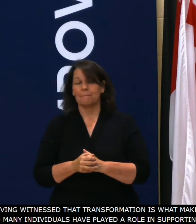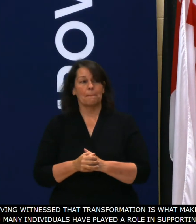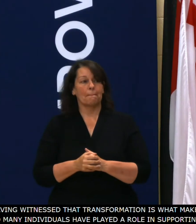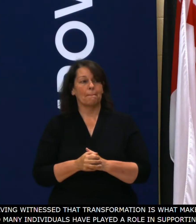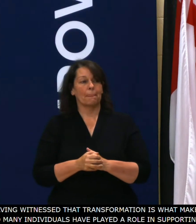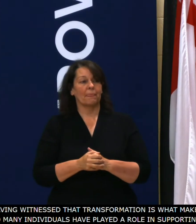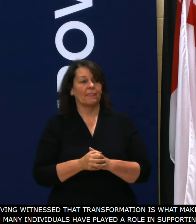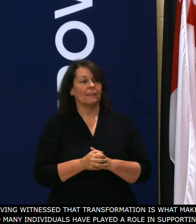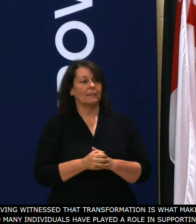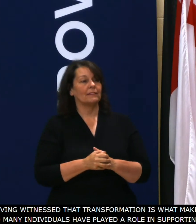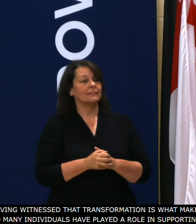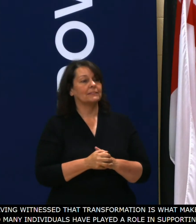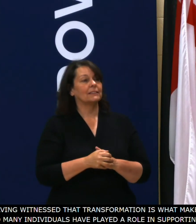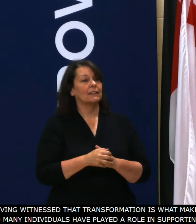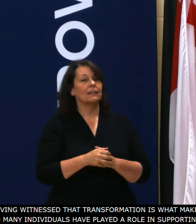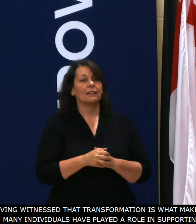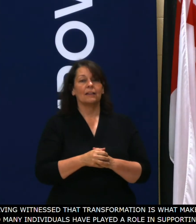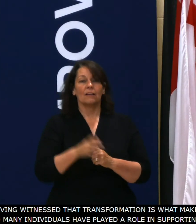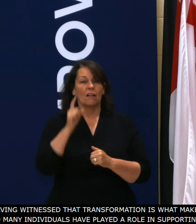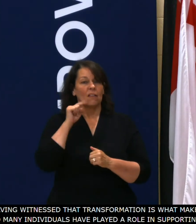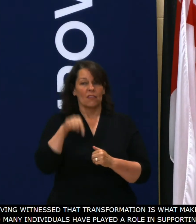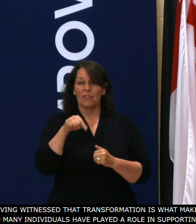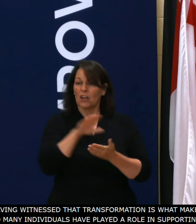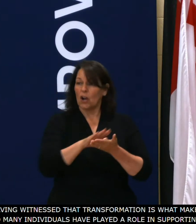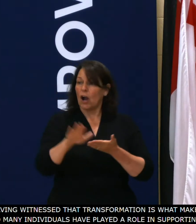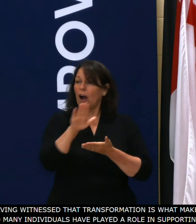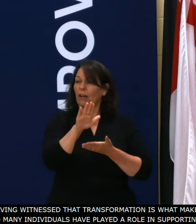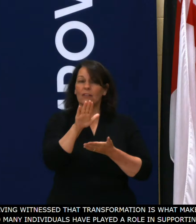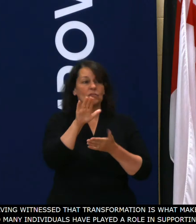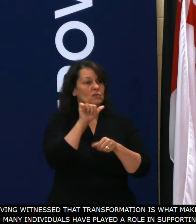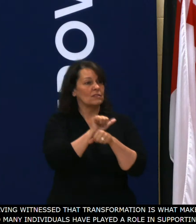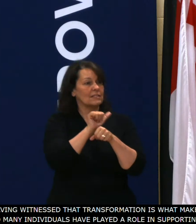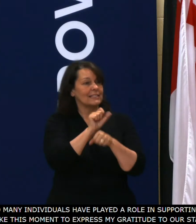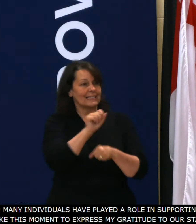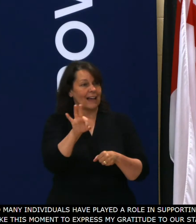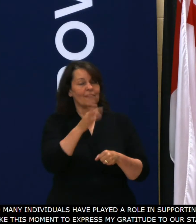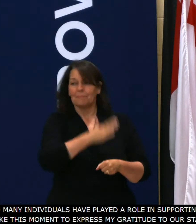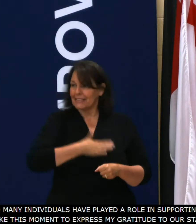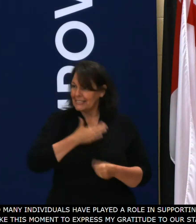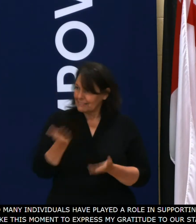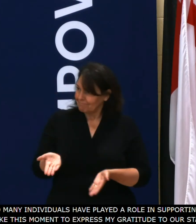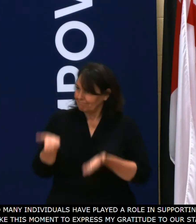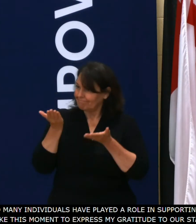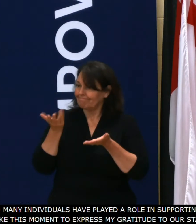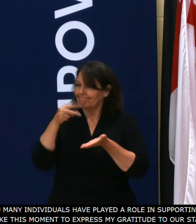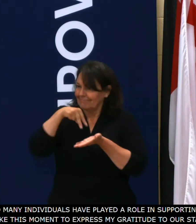I'd ask our campus employees to please stand and be acknowledged.